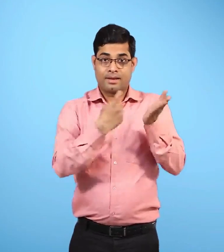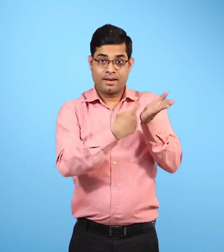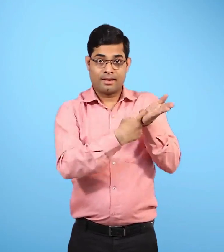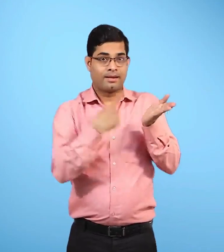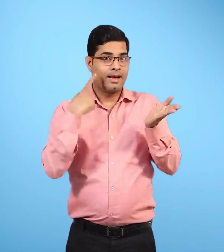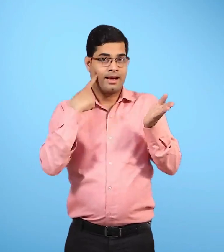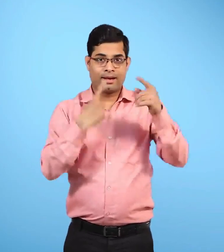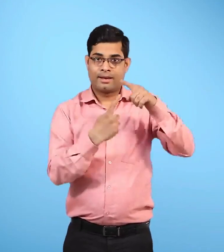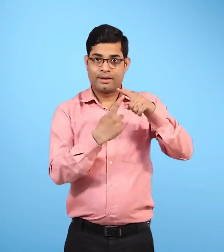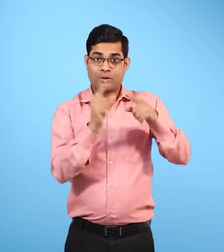Ritu,